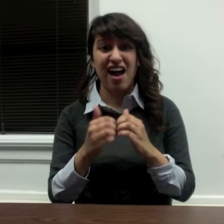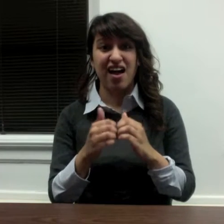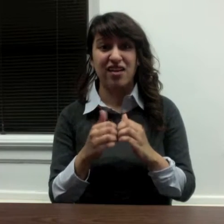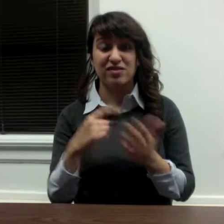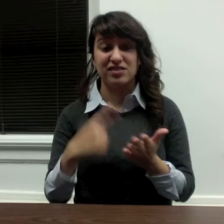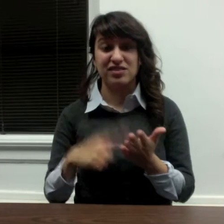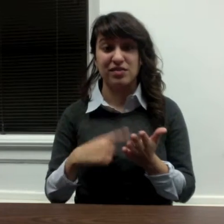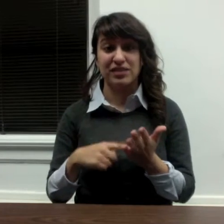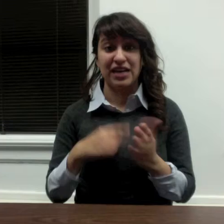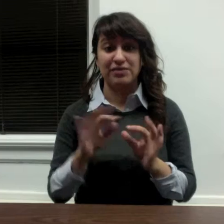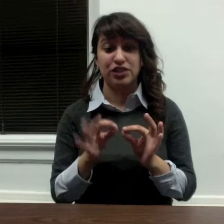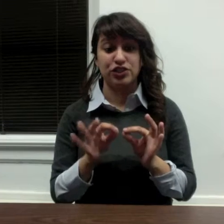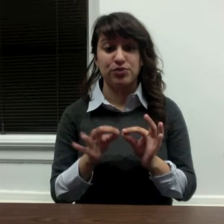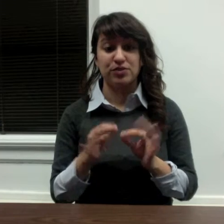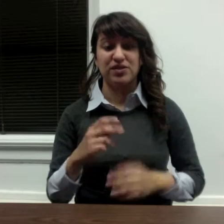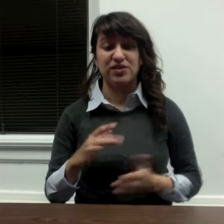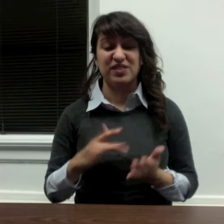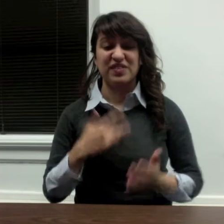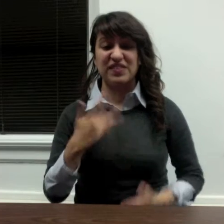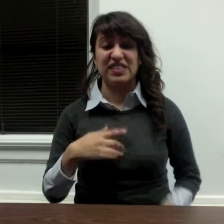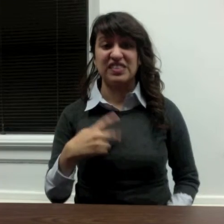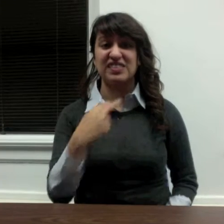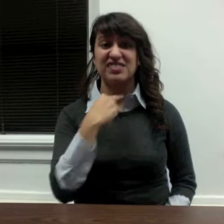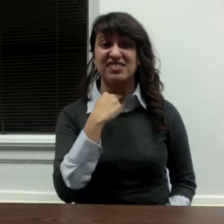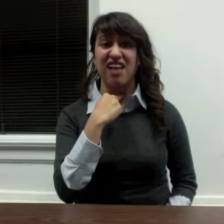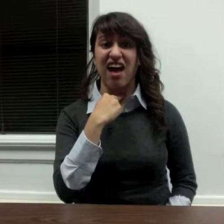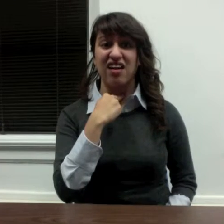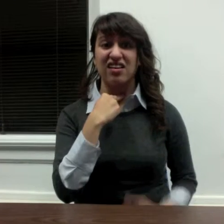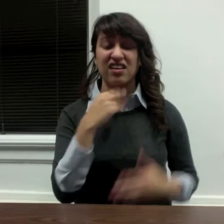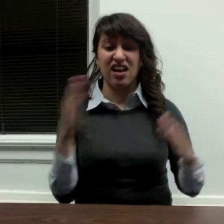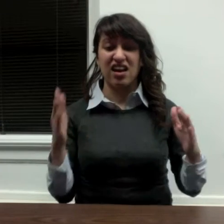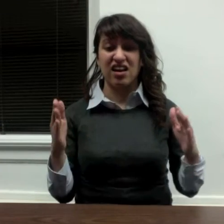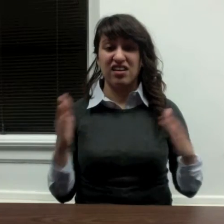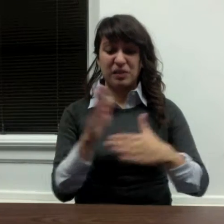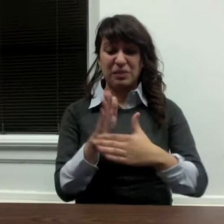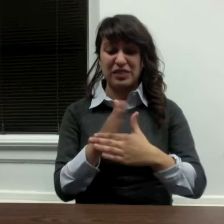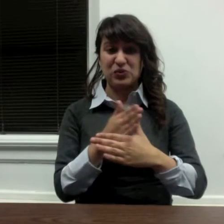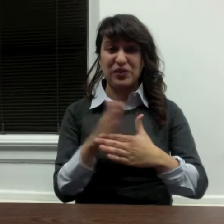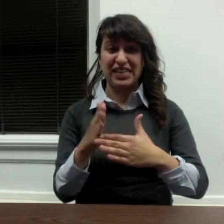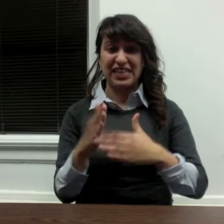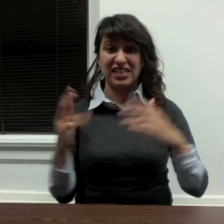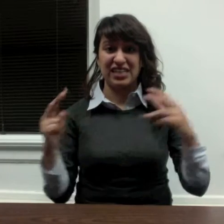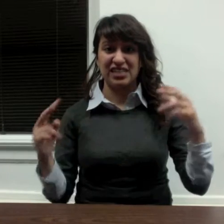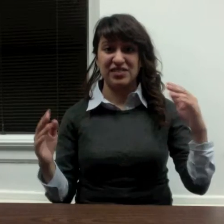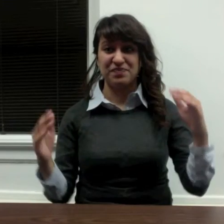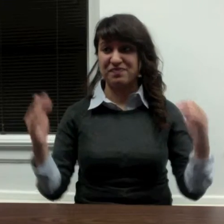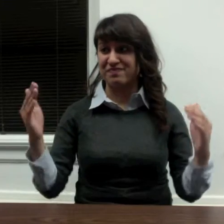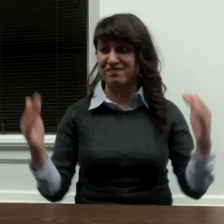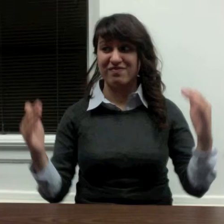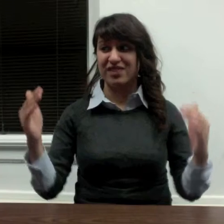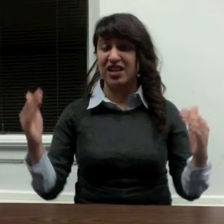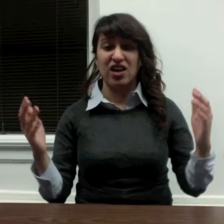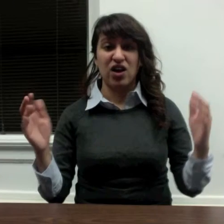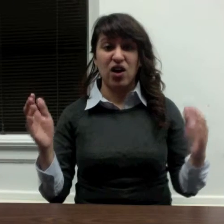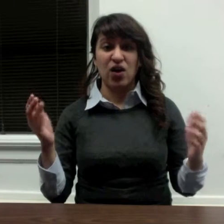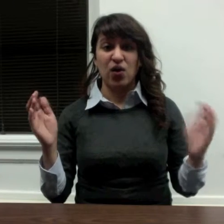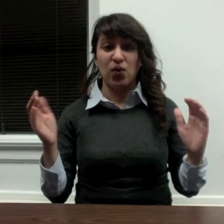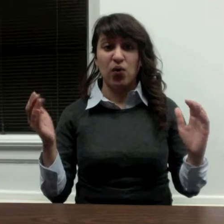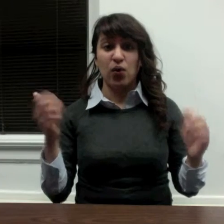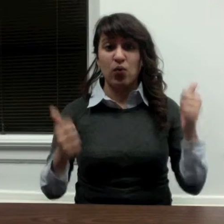sometimes in the middle or in between. Which should they follow? Which shouldn't they follow? Which is